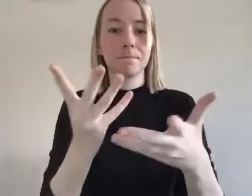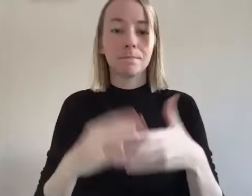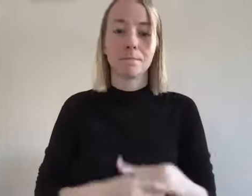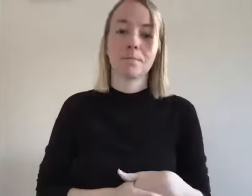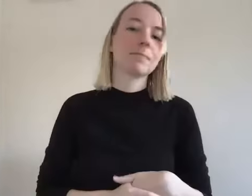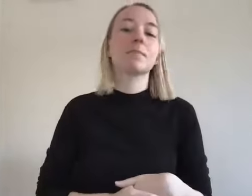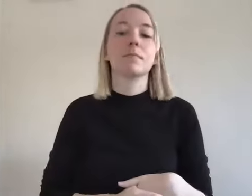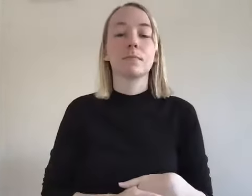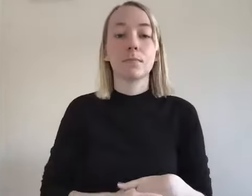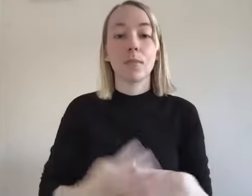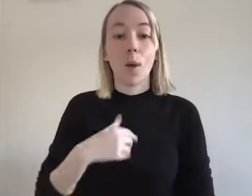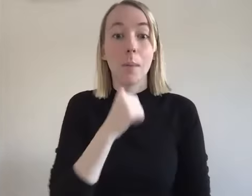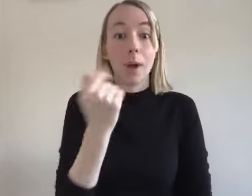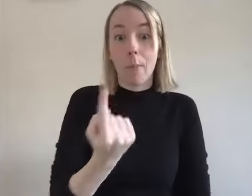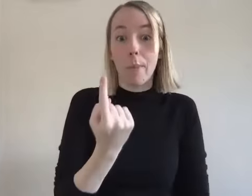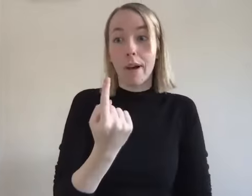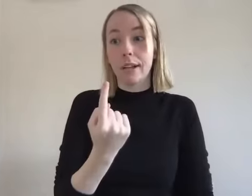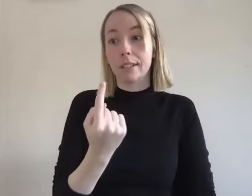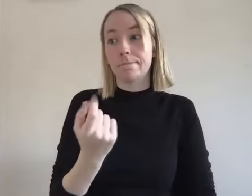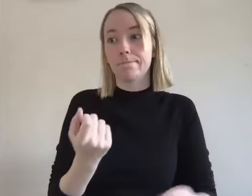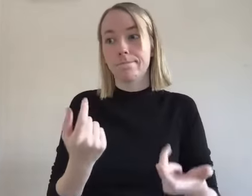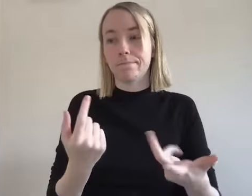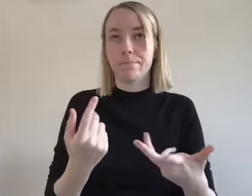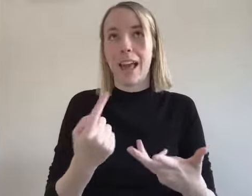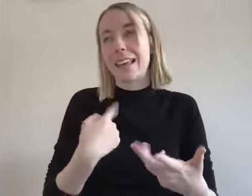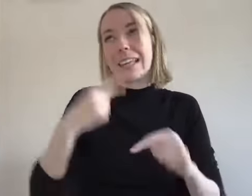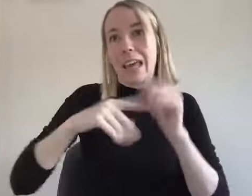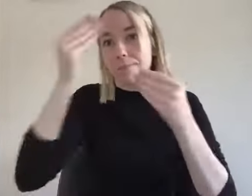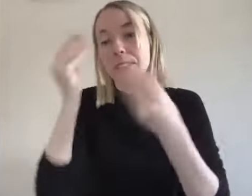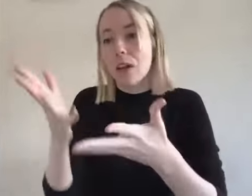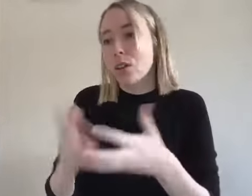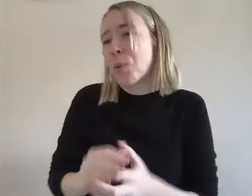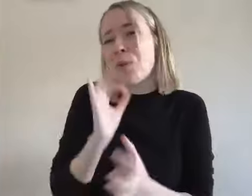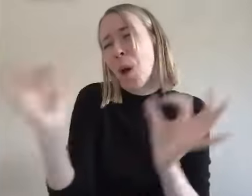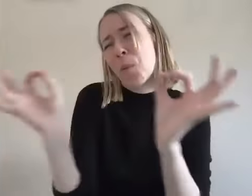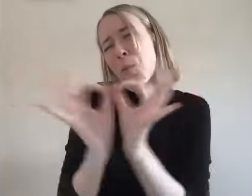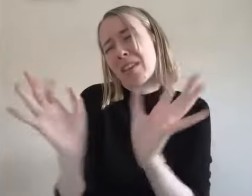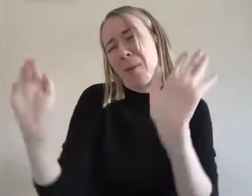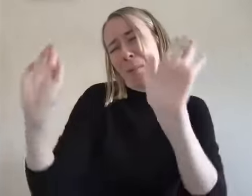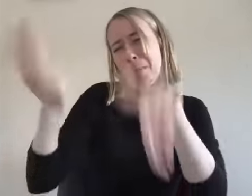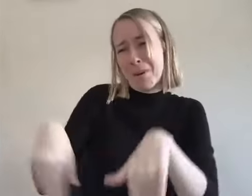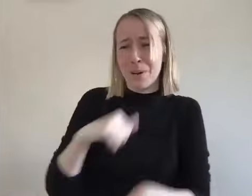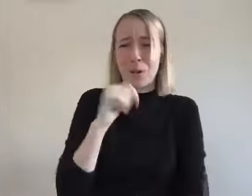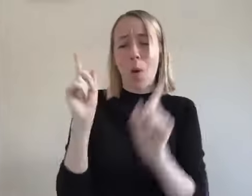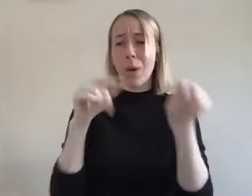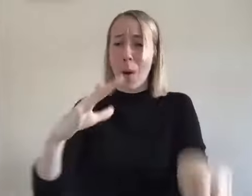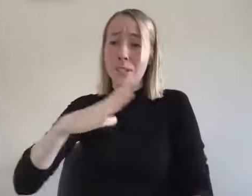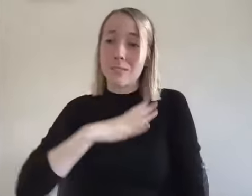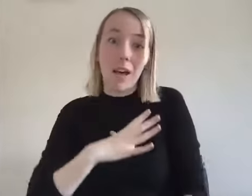i don't like i i'm not one to say that you know just because you don't have a young people's outreach or you don't you feel different like it's not worth going i am not one to say that because i